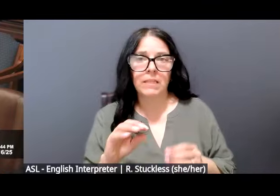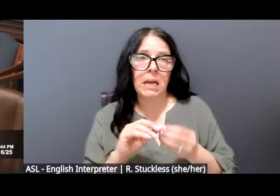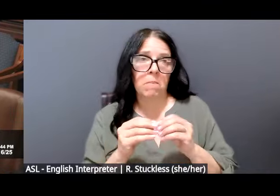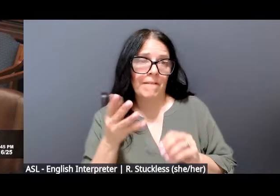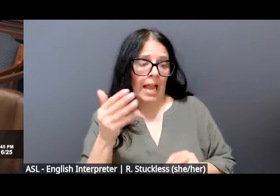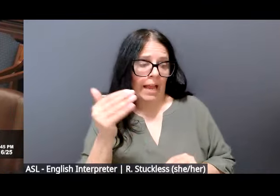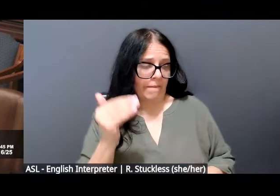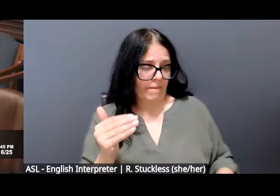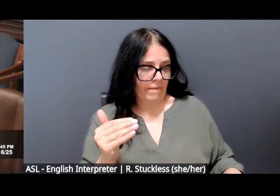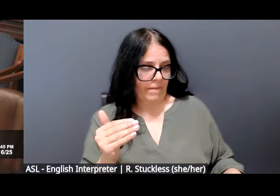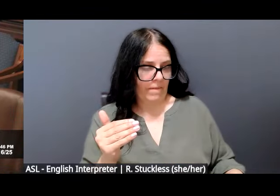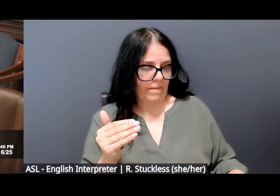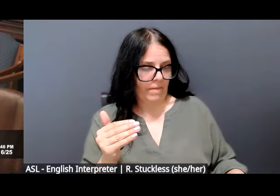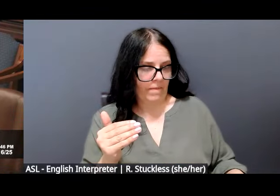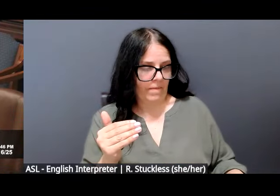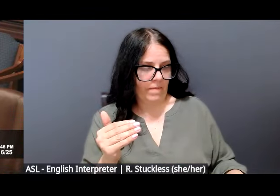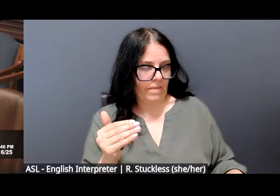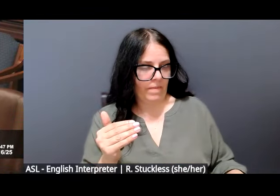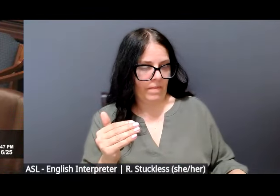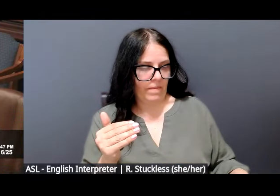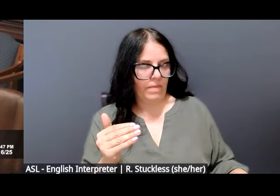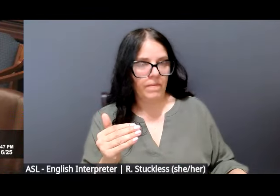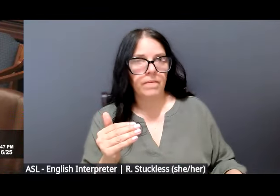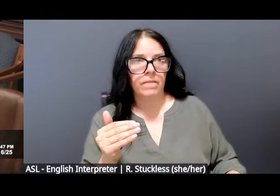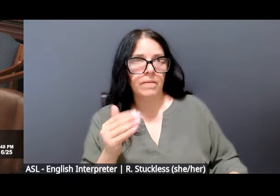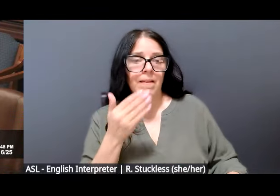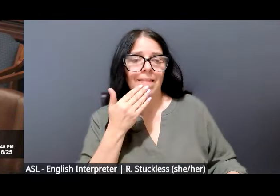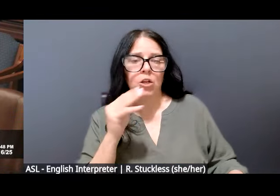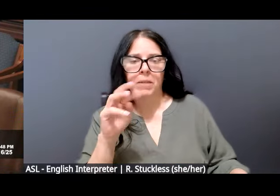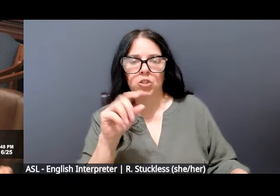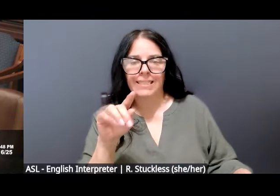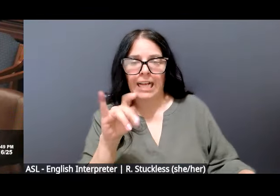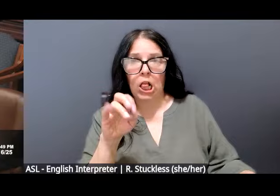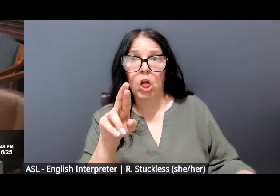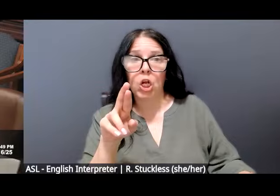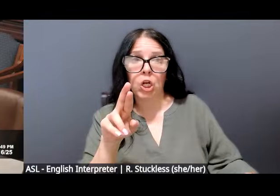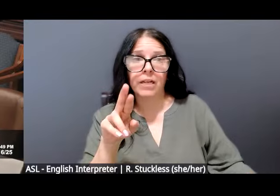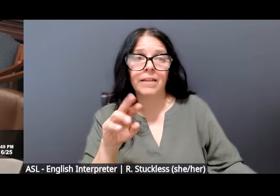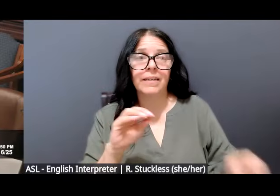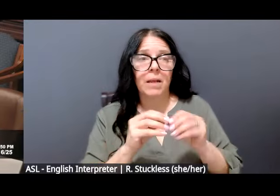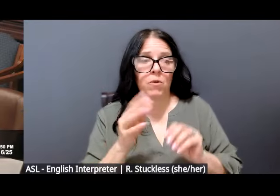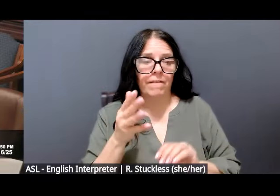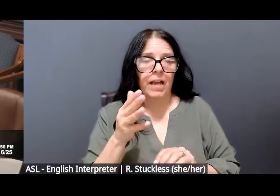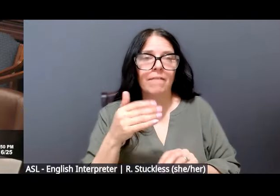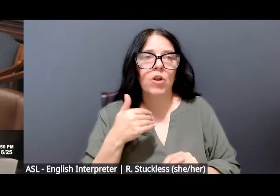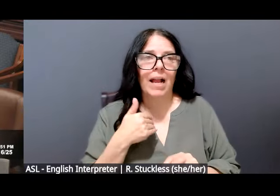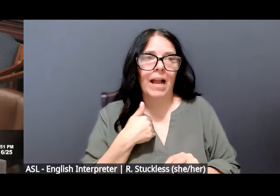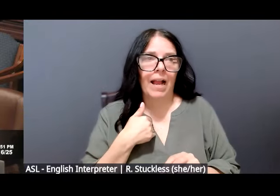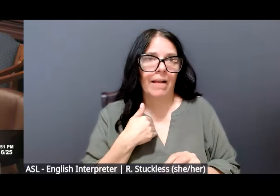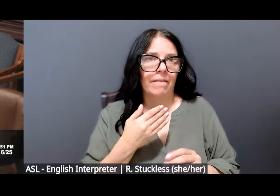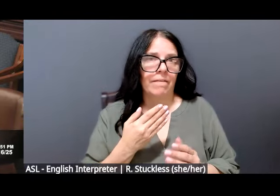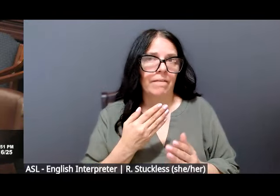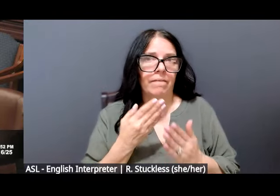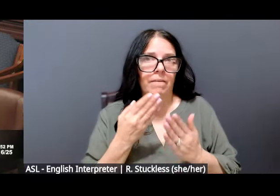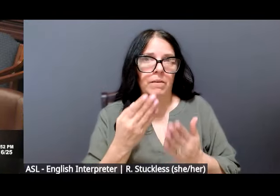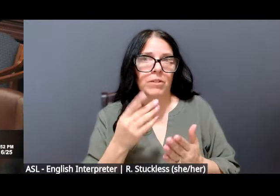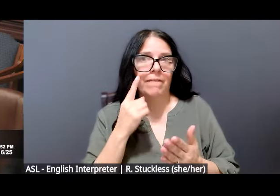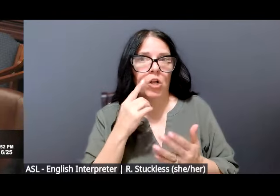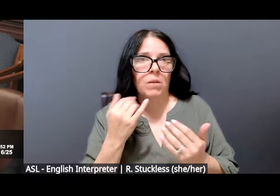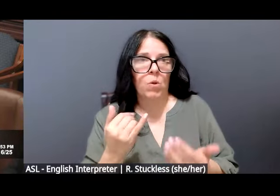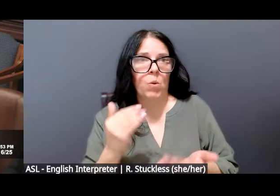Thank you, Mr. Ziegler. Item number 5, we have consideration of the proposed de minimis modification to voting